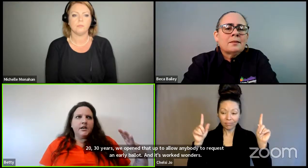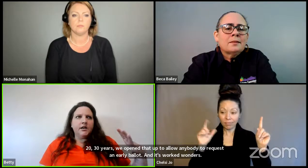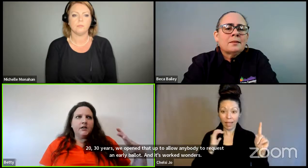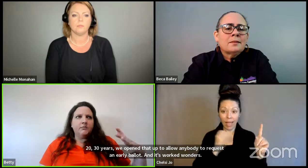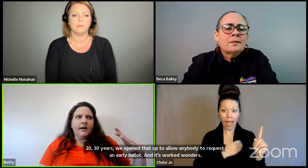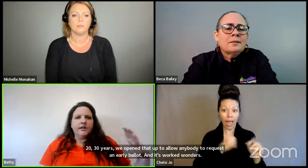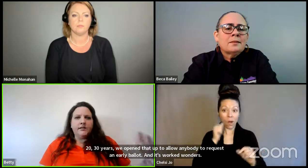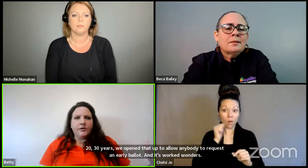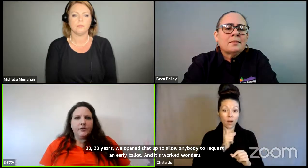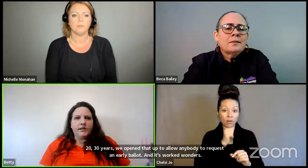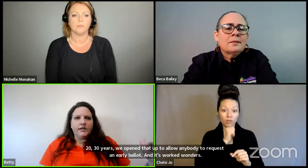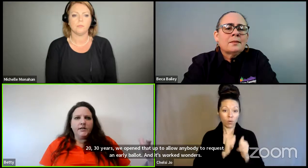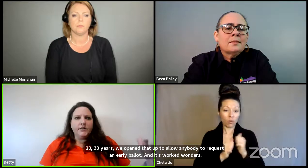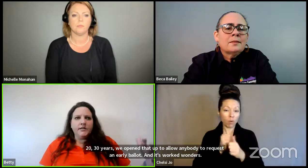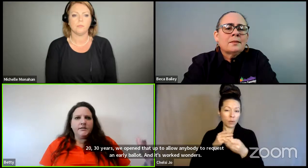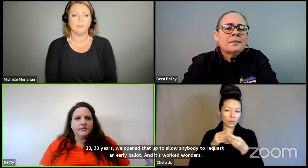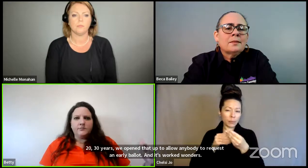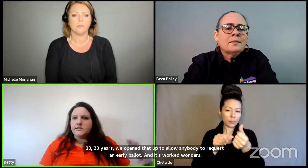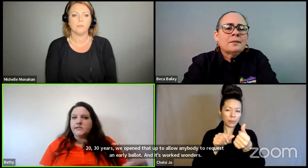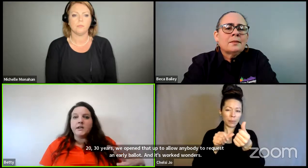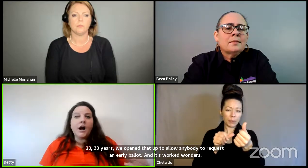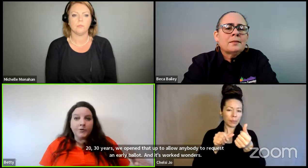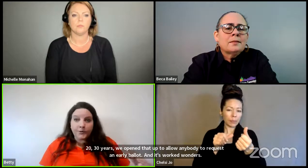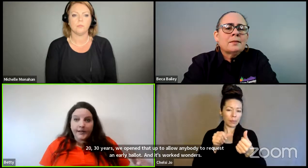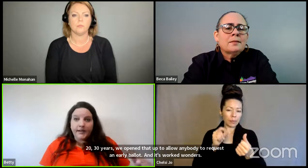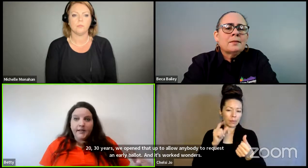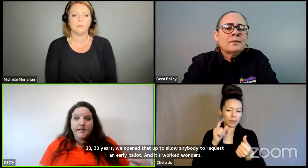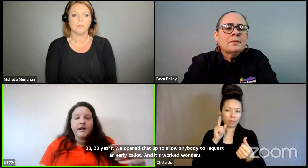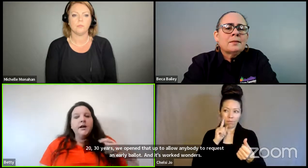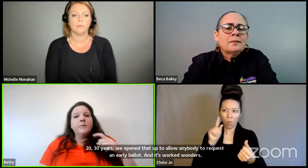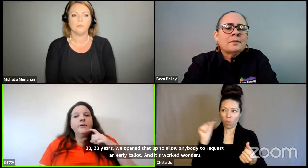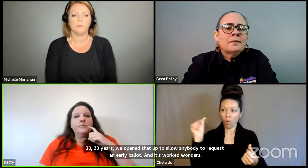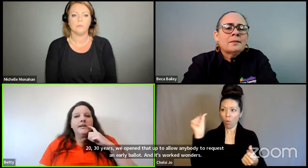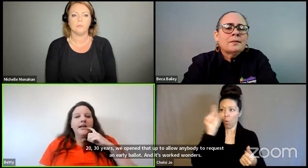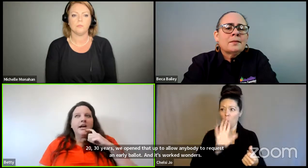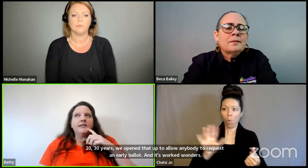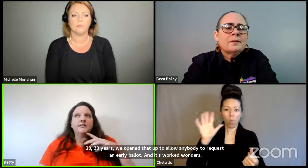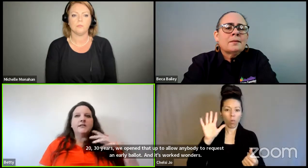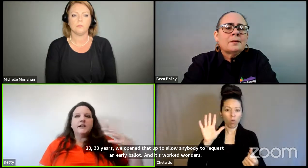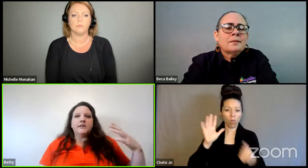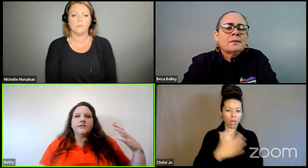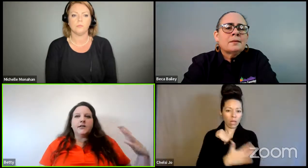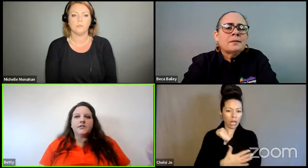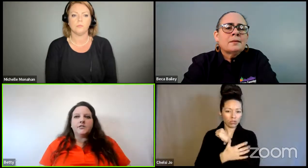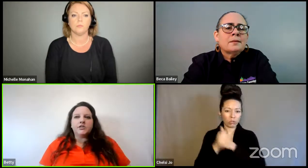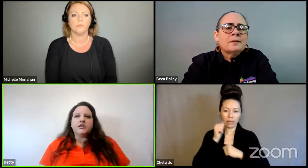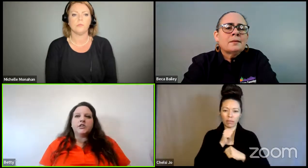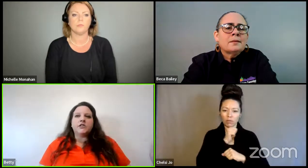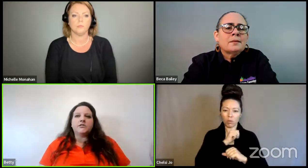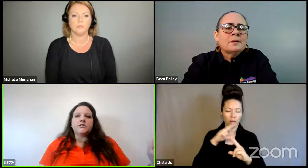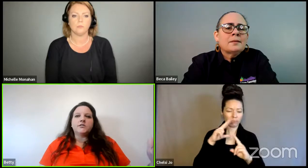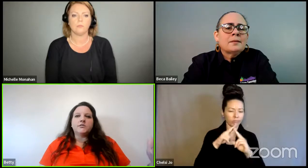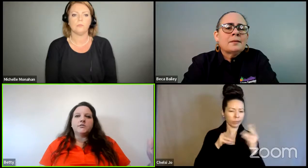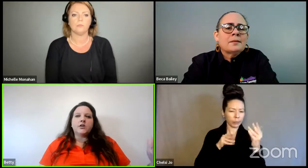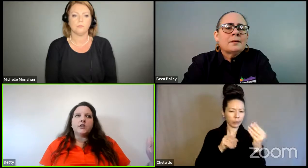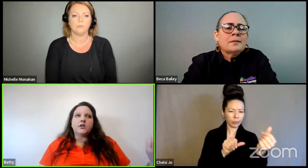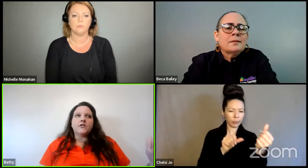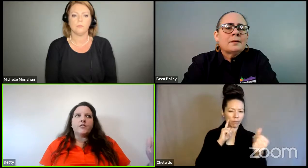efficient mail-in voting systems in the country. But because of the